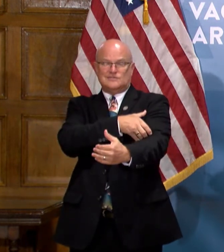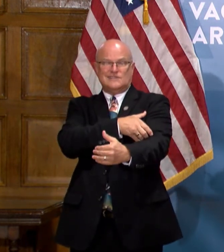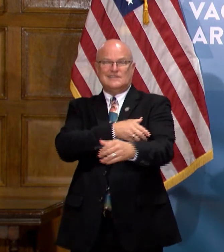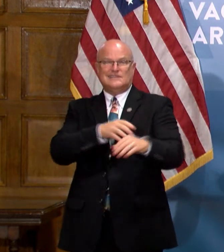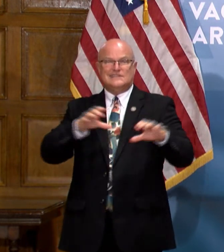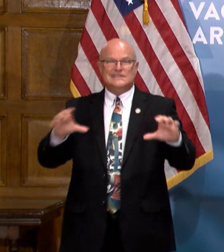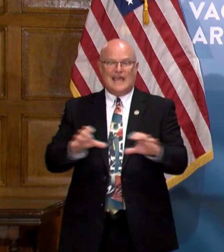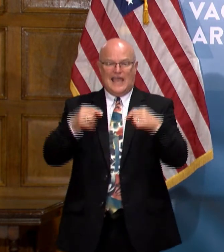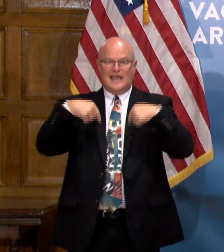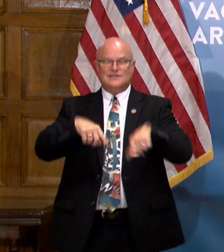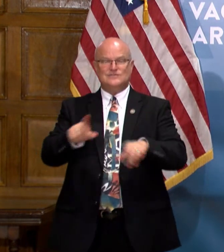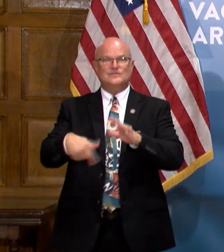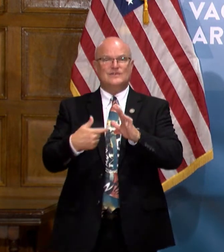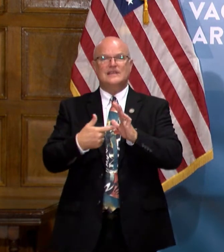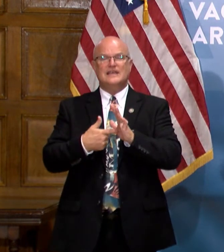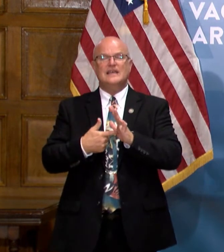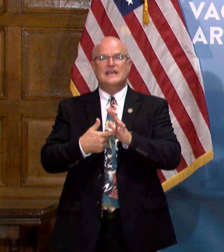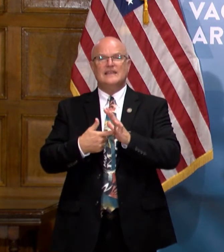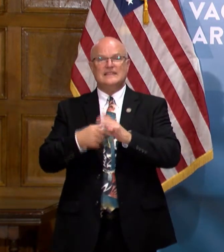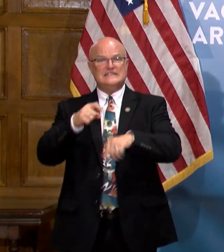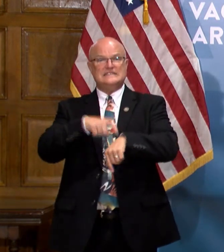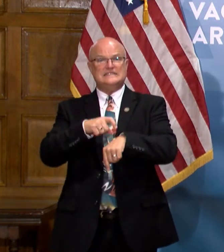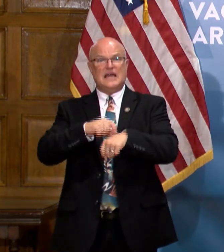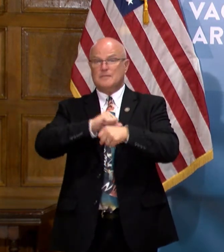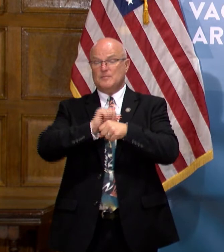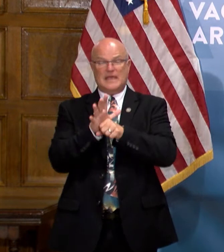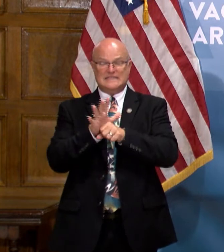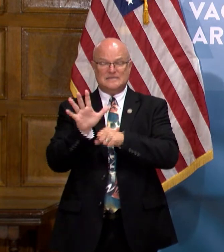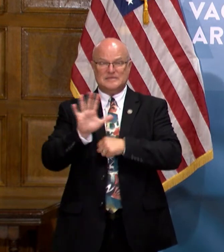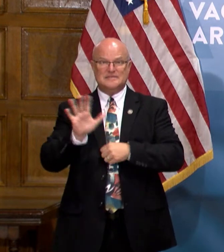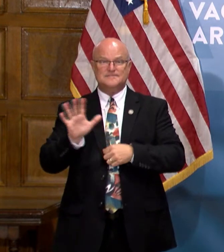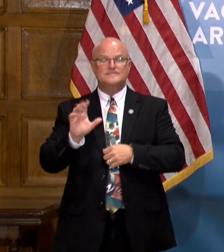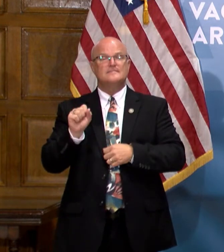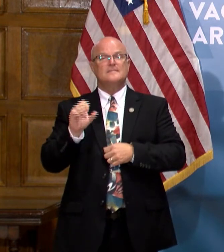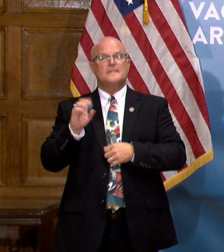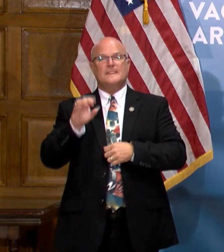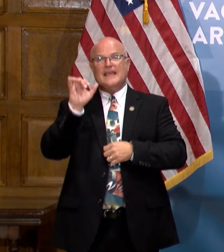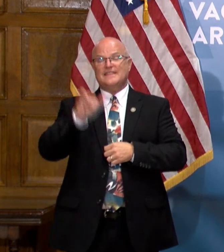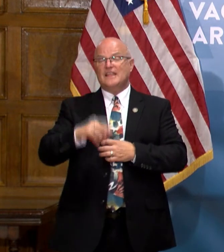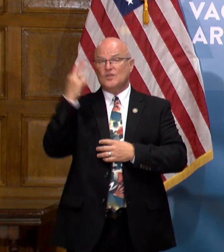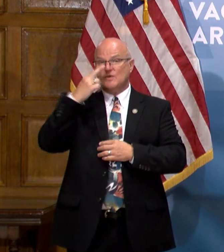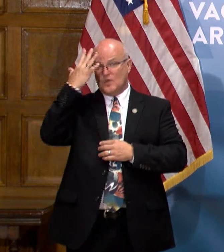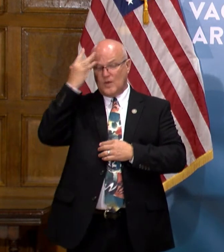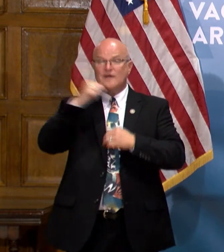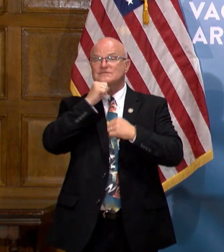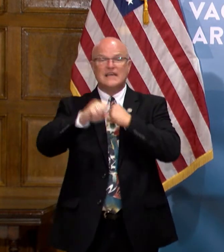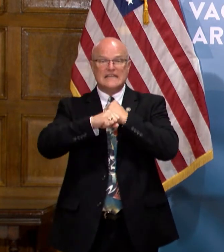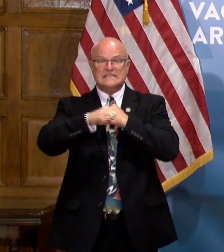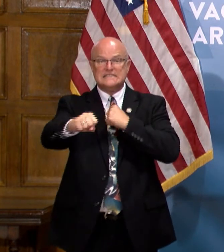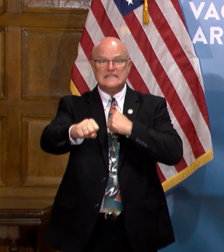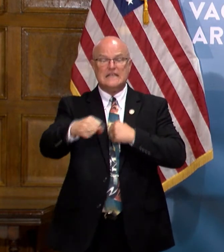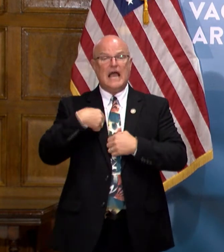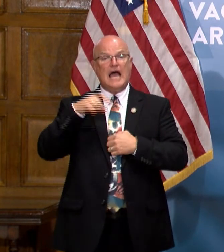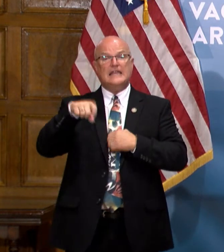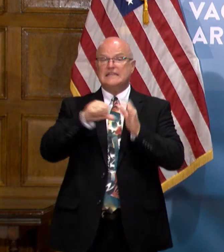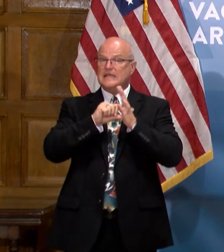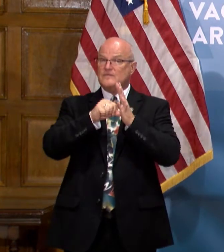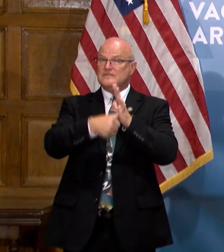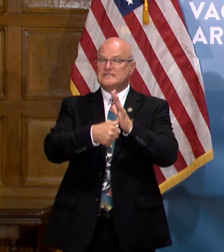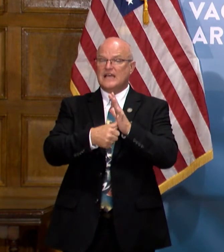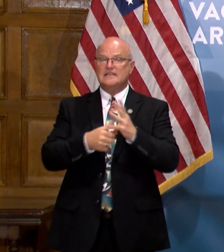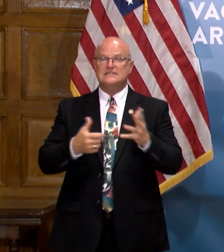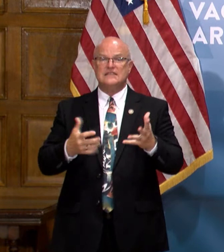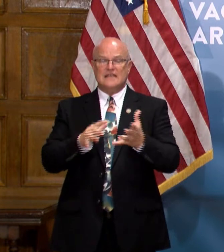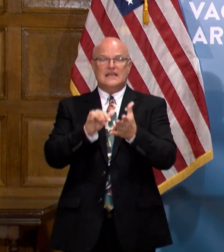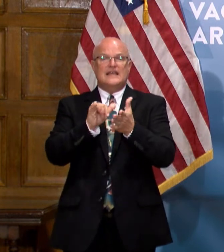act during this time of the pandemic. And so that's the reason it was not extended. I need to emphasize